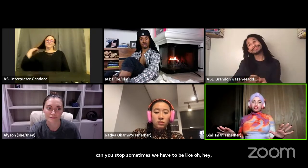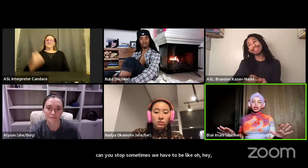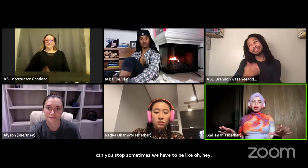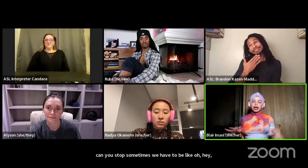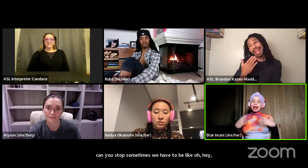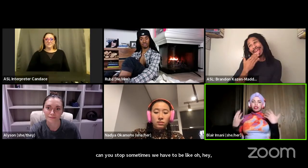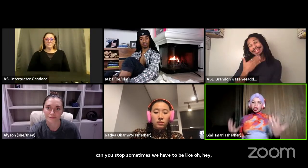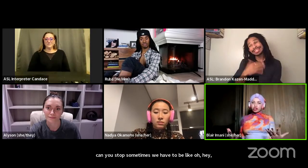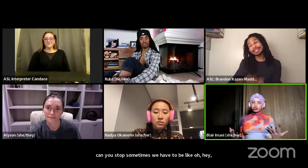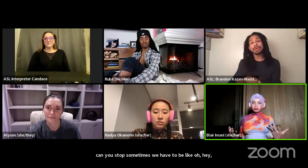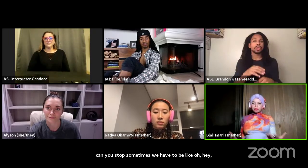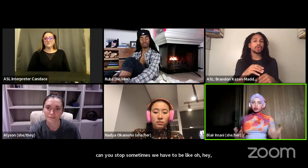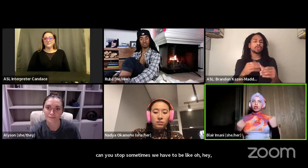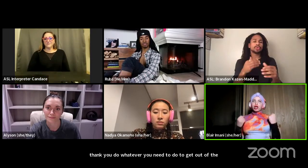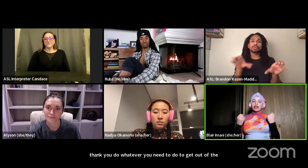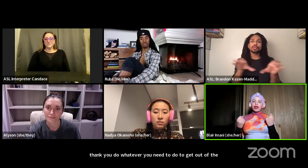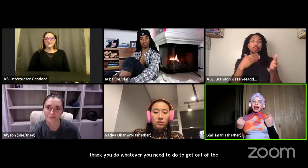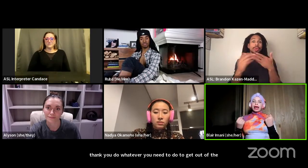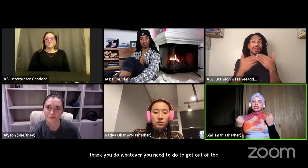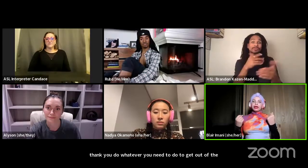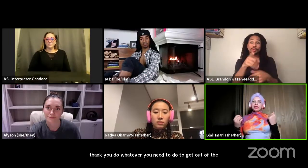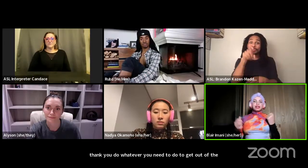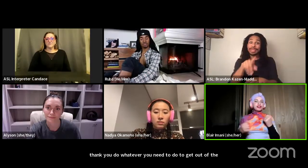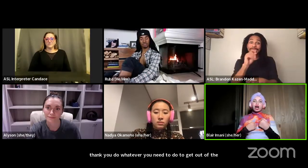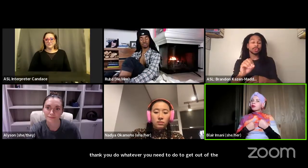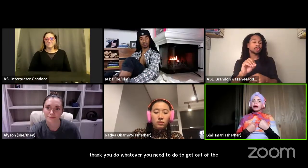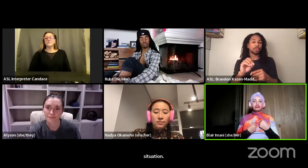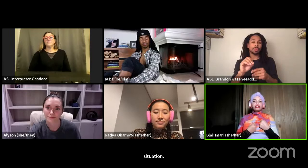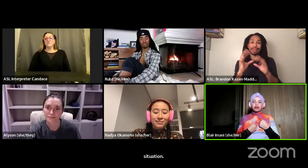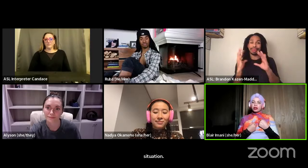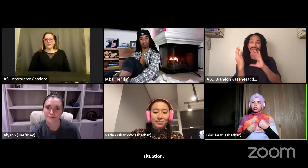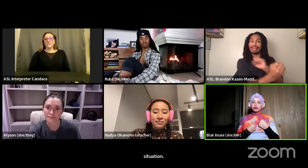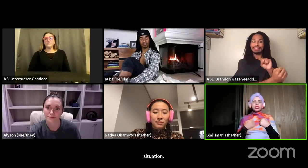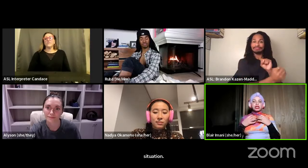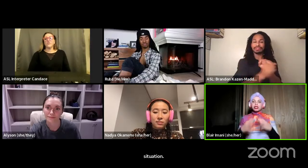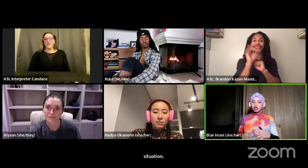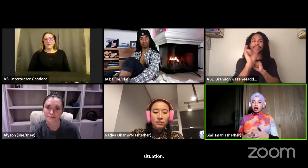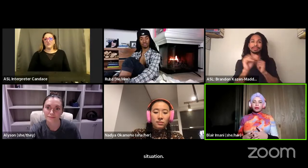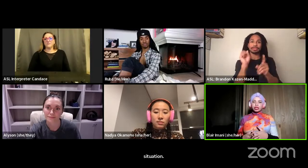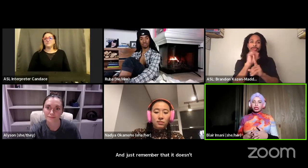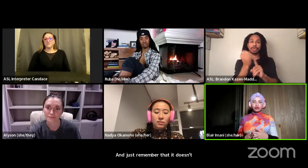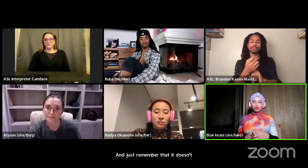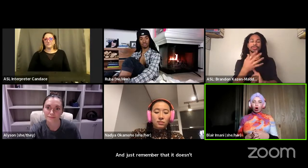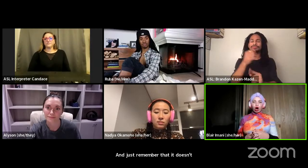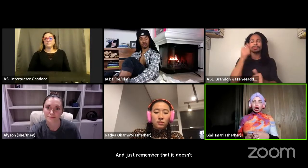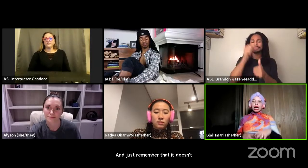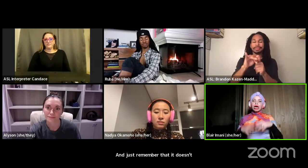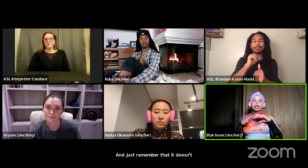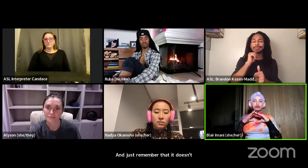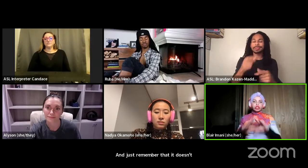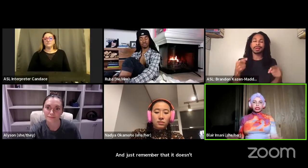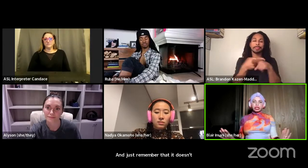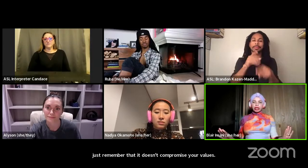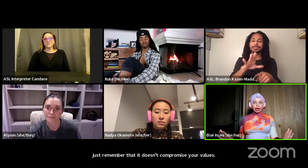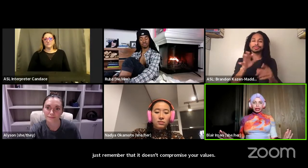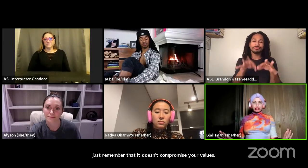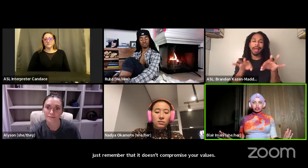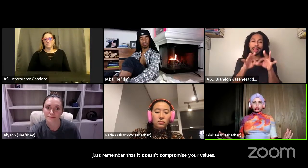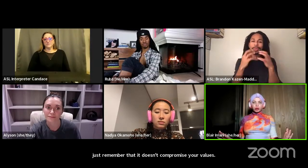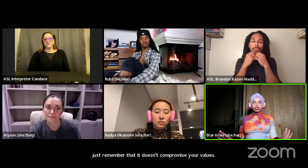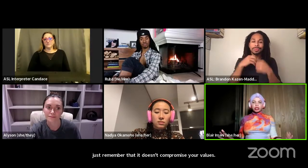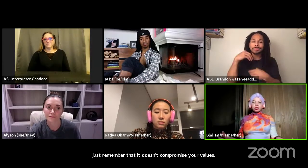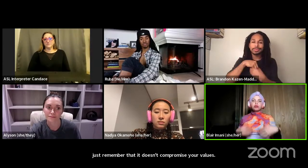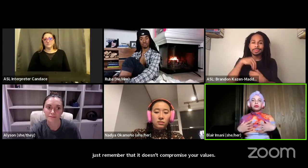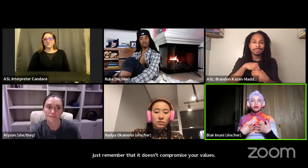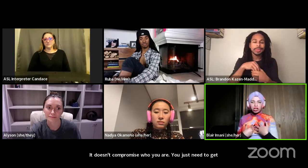out of the situation. And just remember that it doesn't compromise your values. It doesn't compromise who you are. You just need to get out